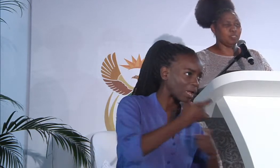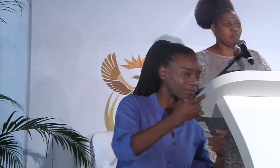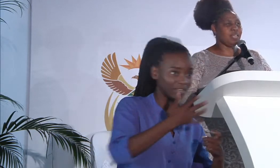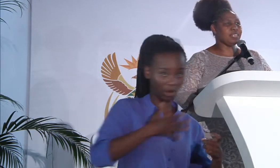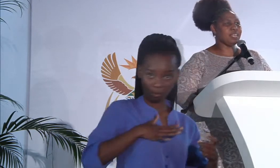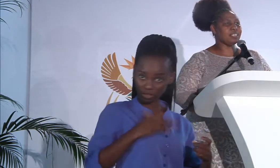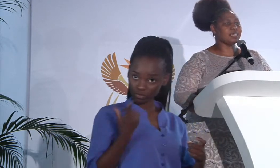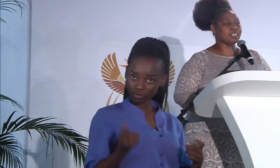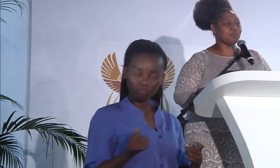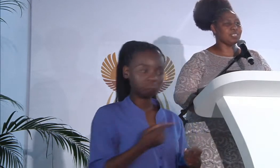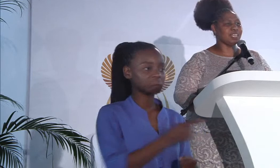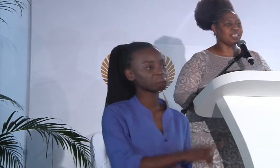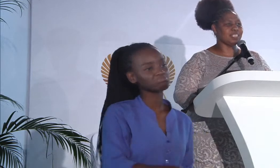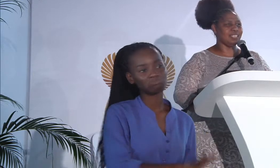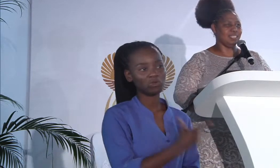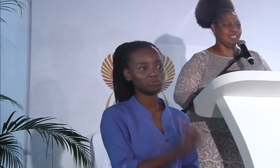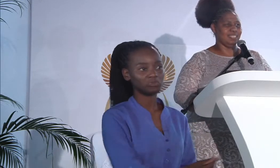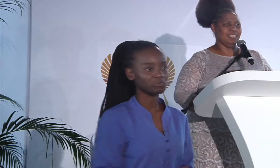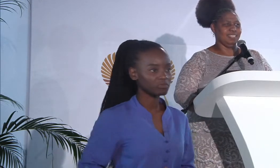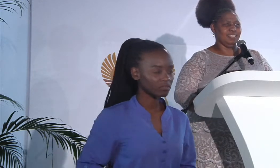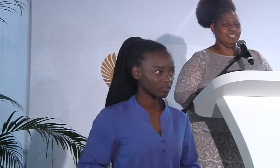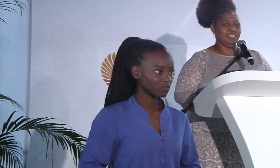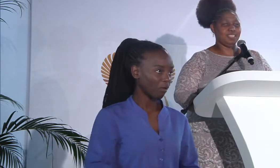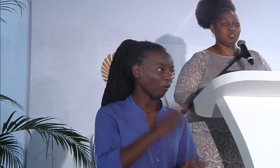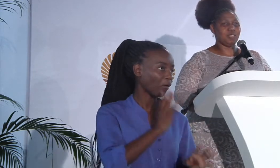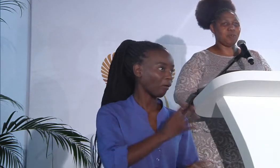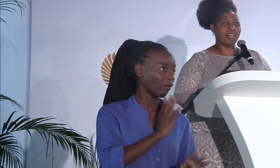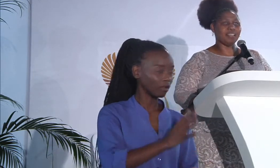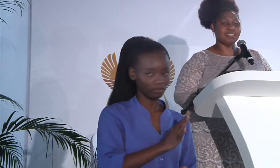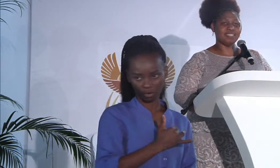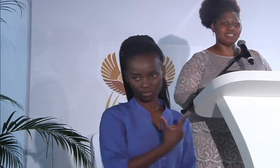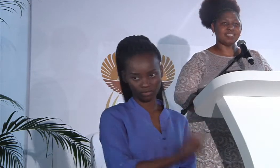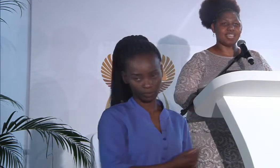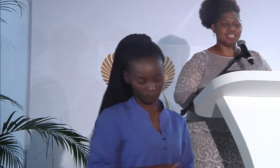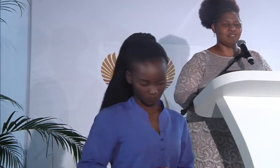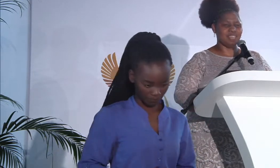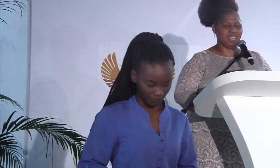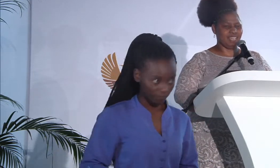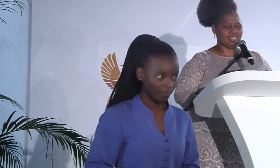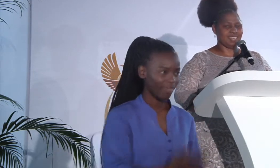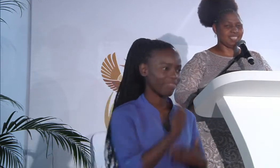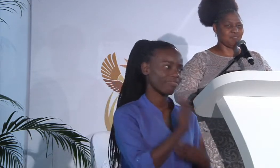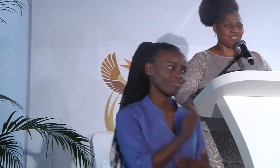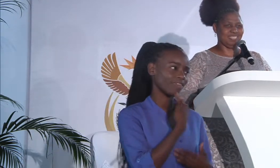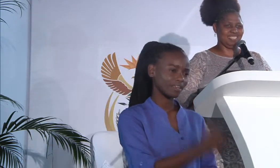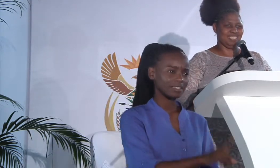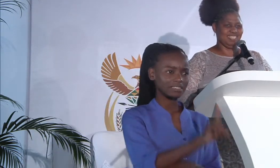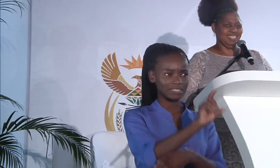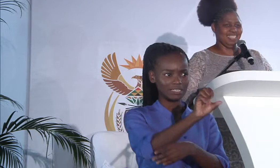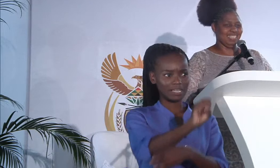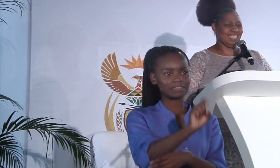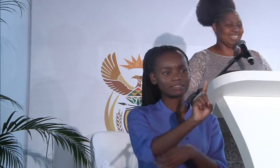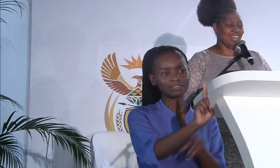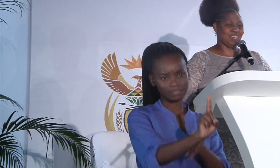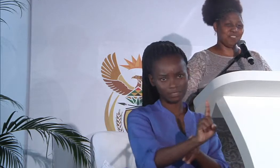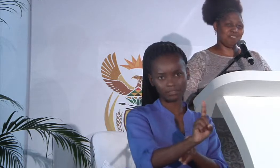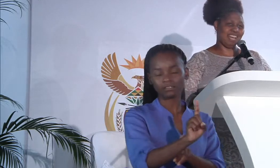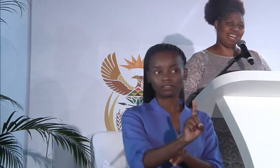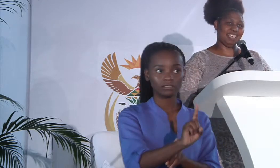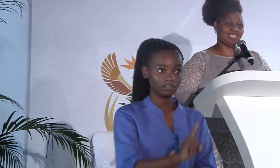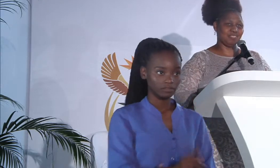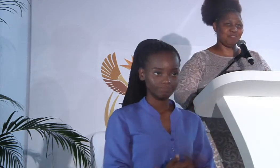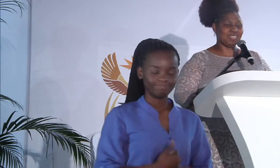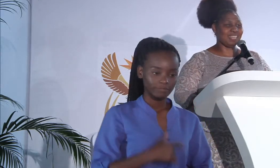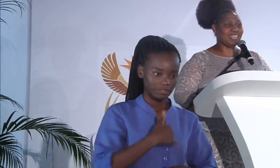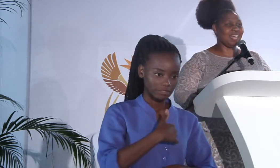So I want to thank Team DSD. It took a while to get them there, trust me. It didn't happen